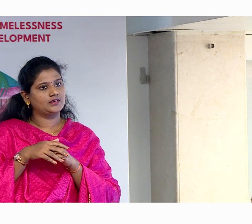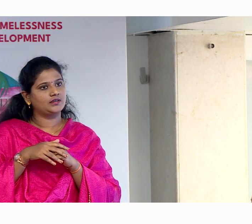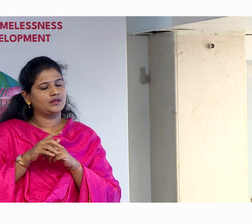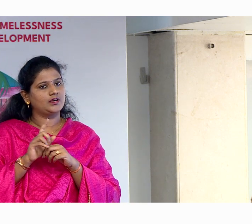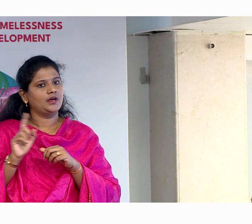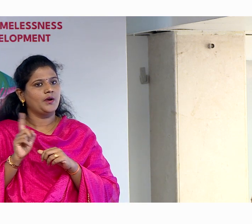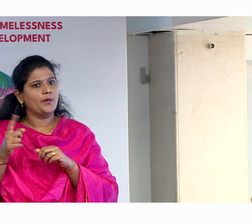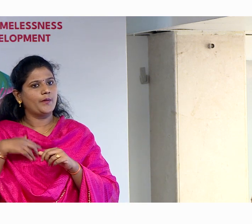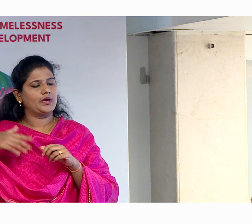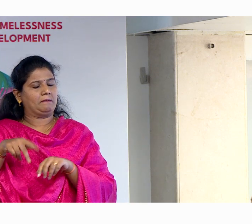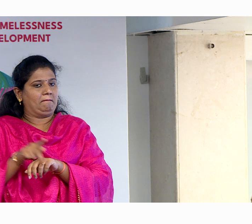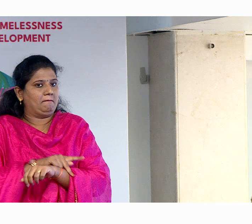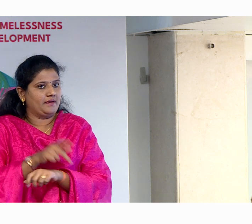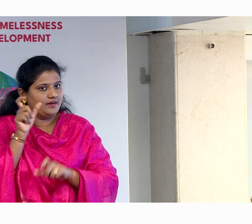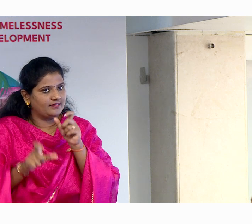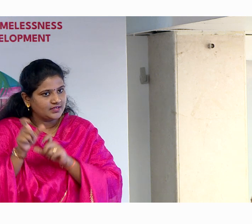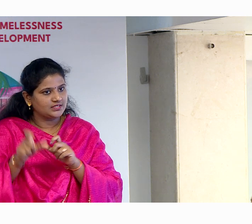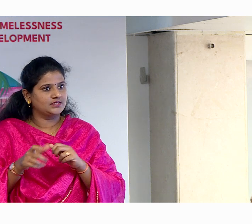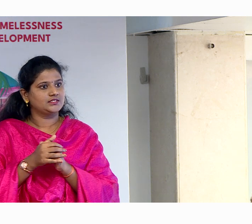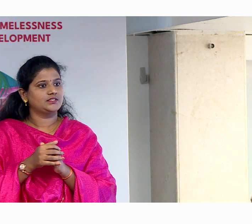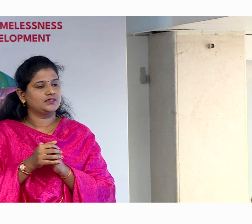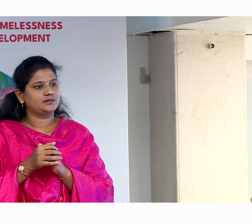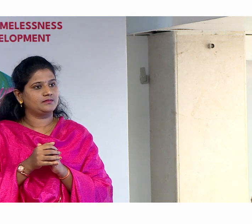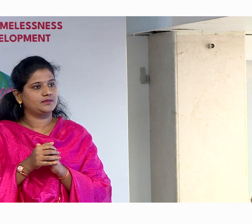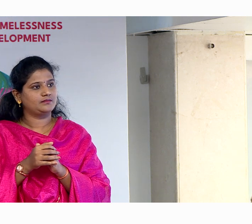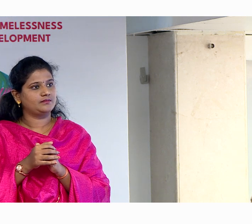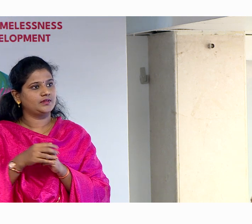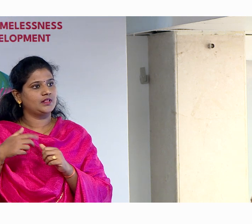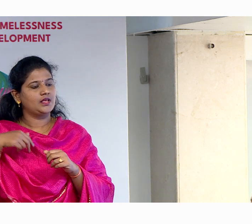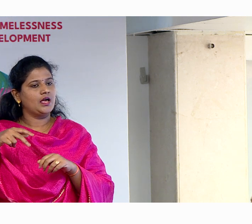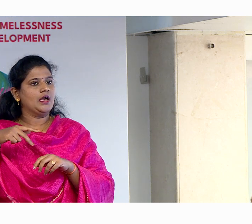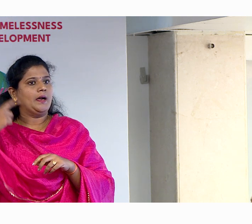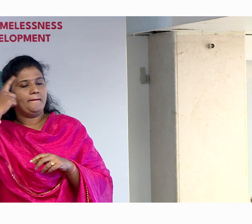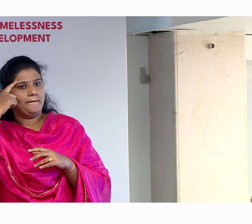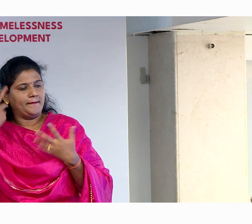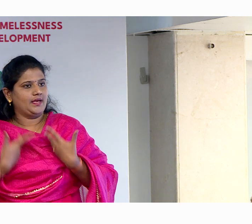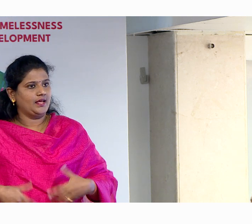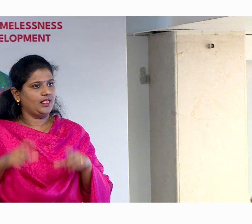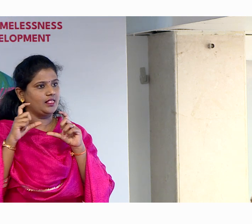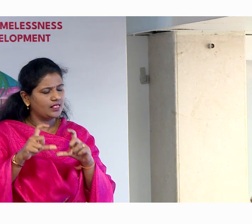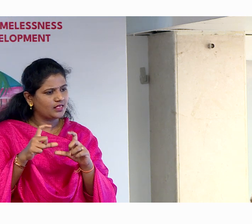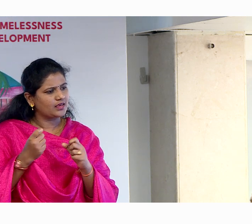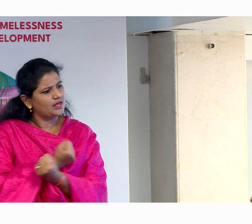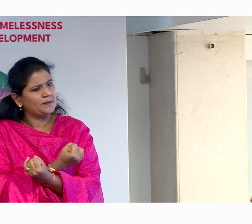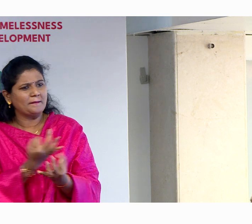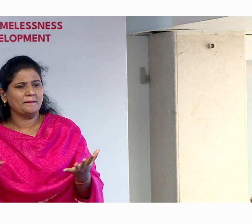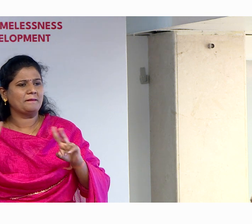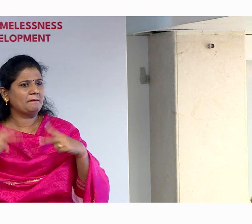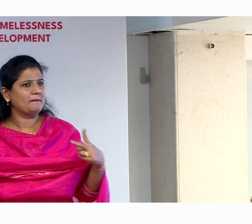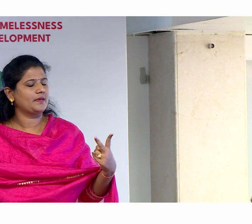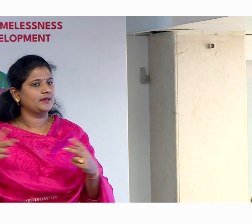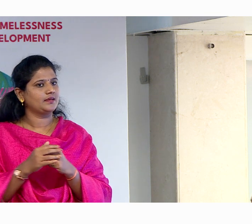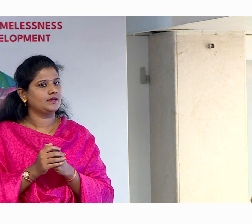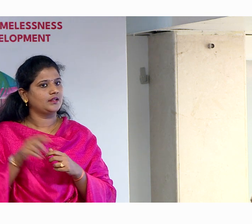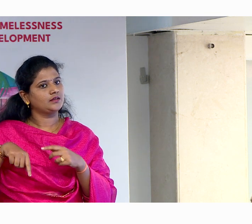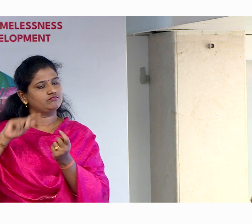various professionals in mental health care and do the same thing. Many things